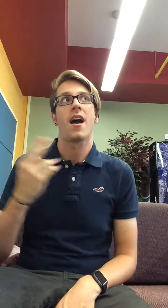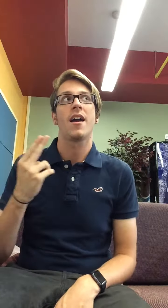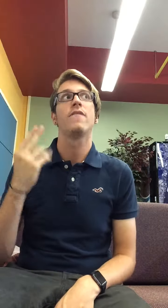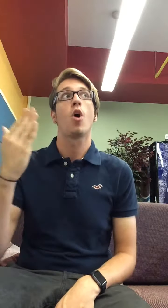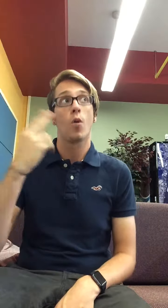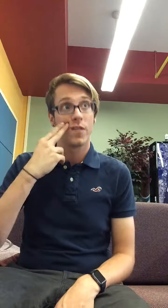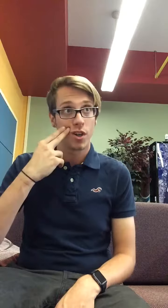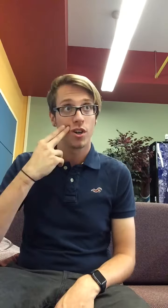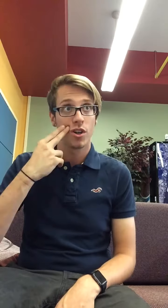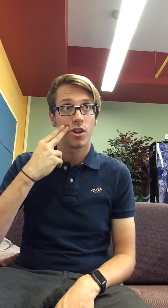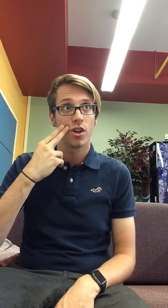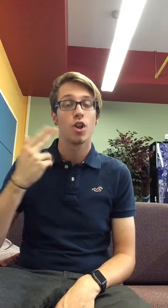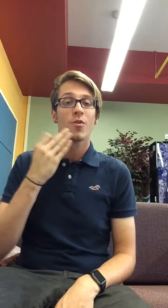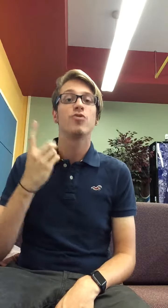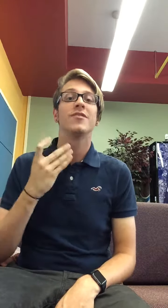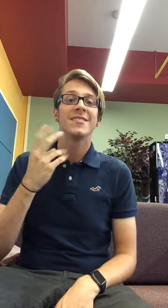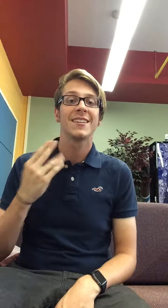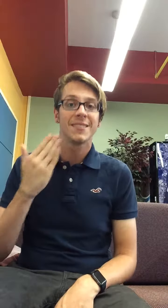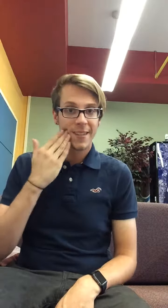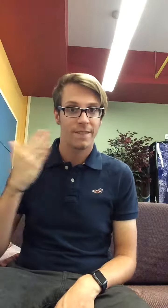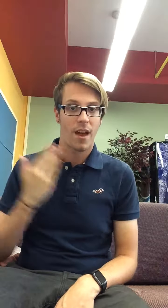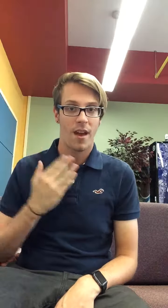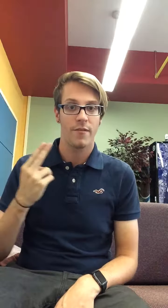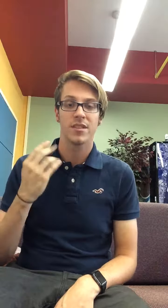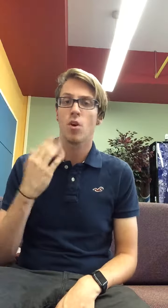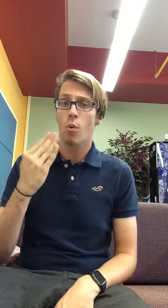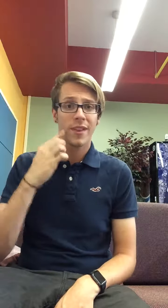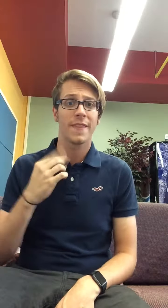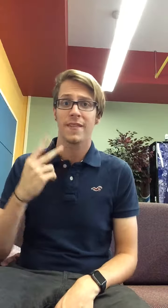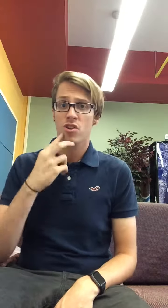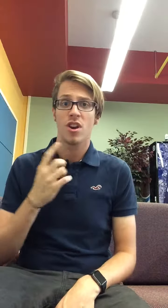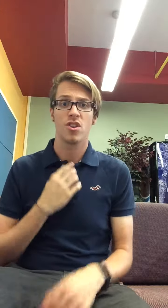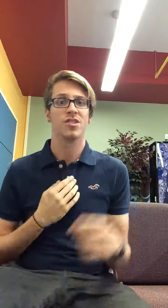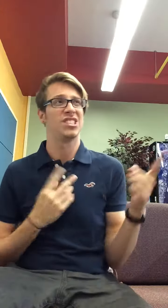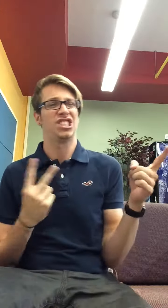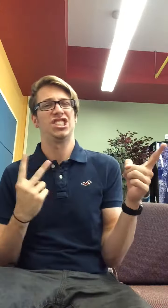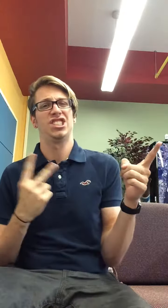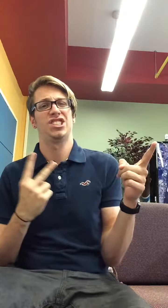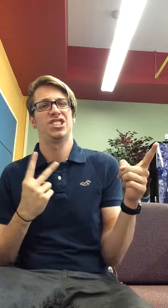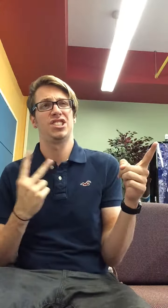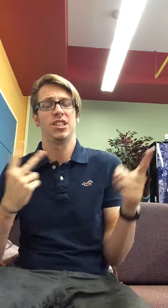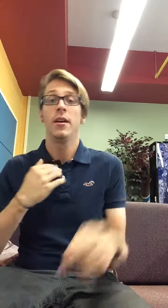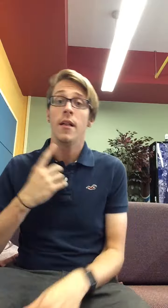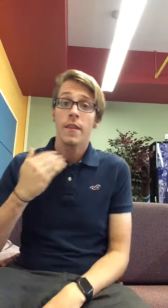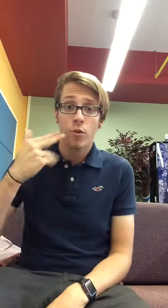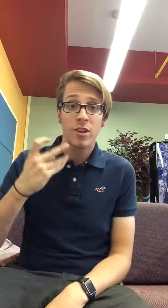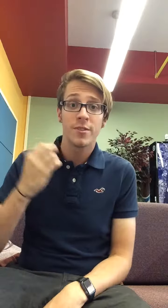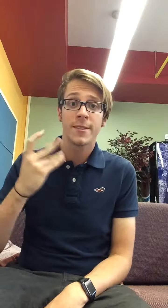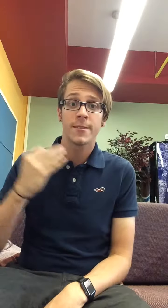over 365. Remember, that's the only thing that changes, to the 365 times 6.